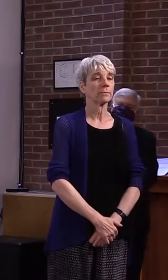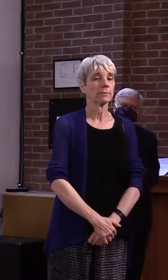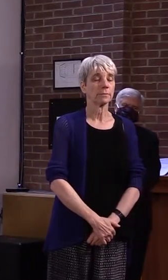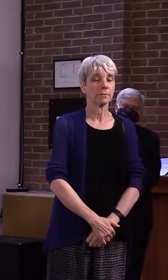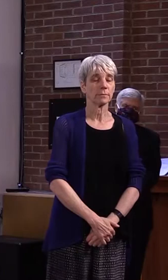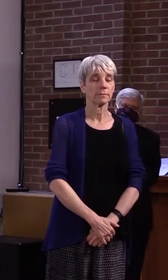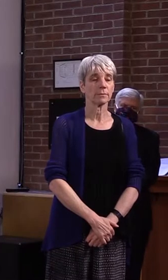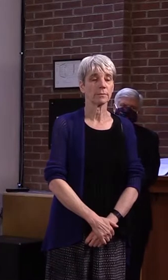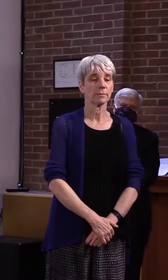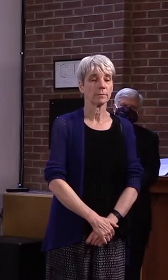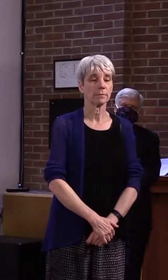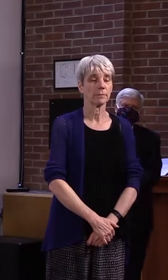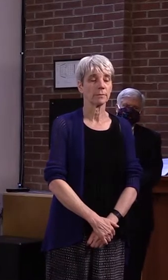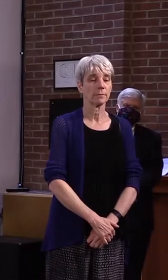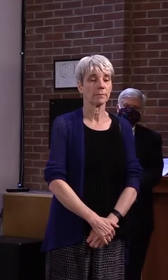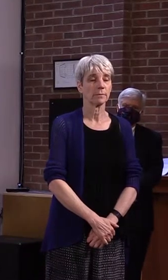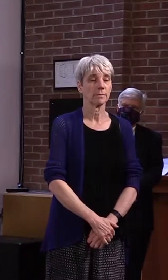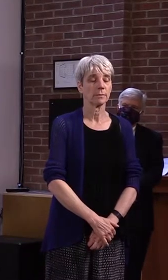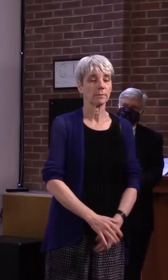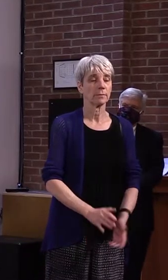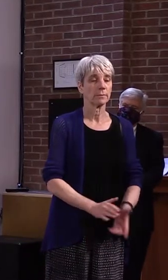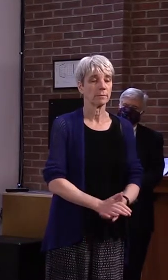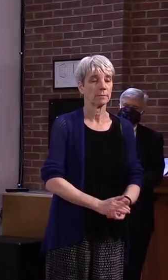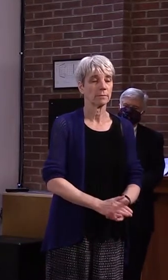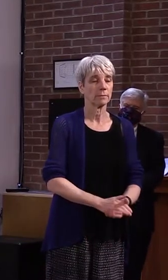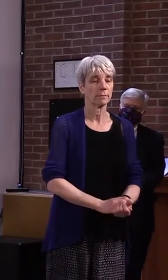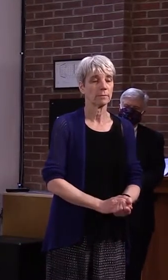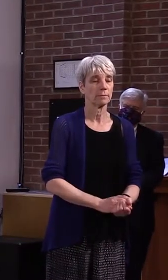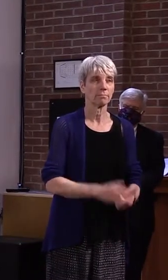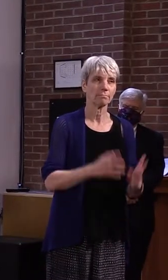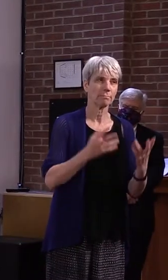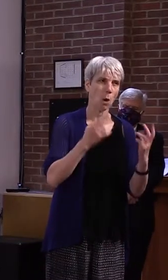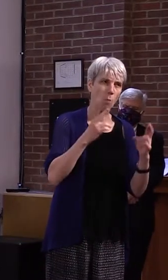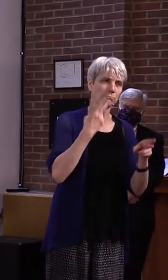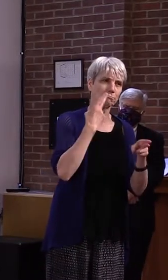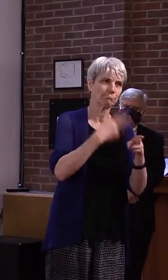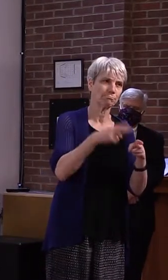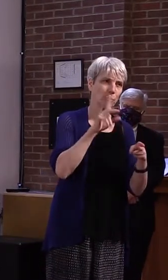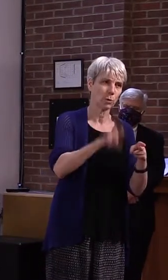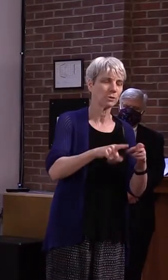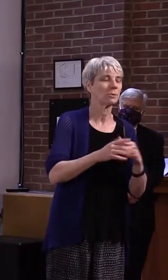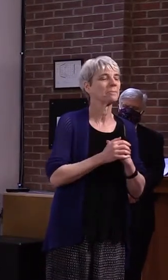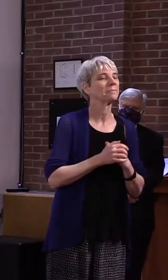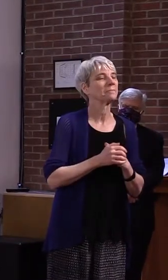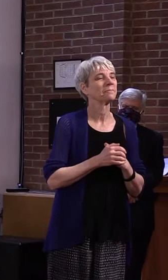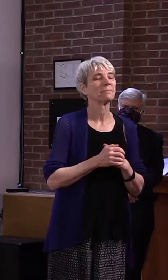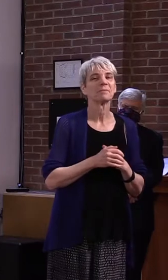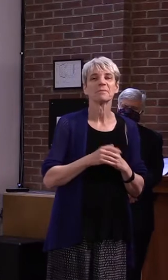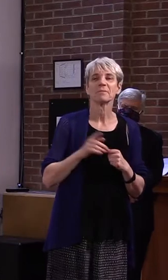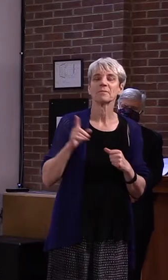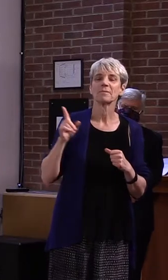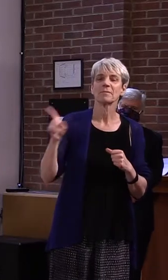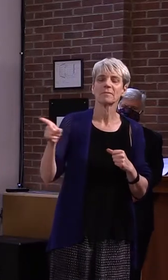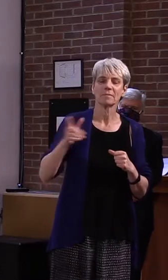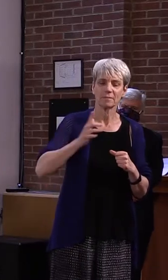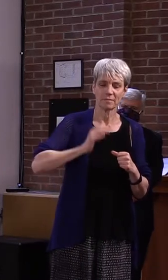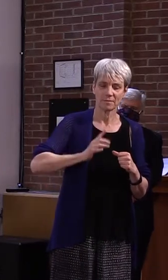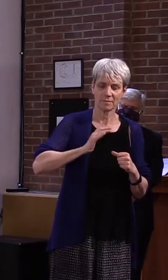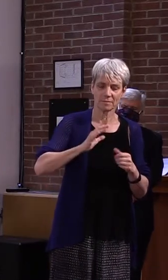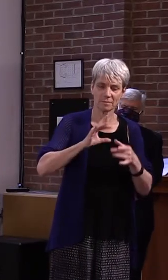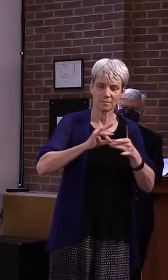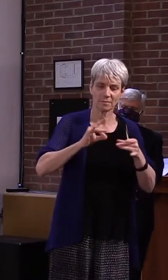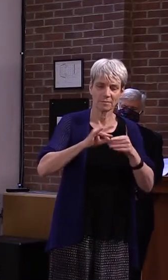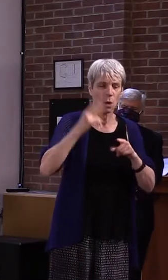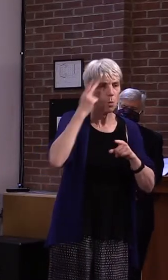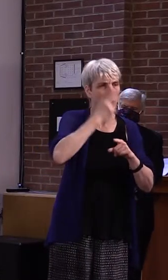Hi, I hope this is a quick question. Governor, I was interested about your comments when you first started about Hawaii, which for